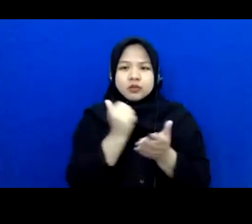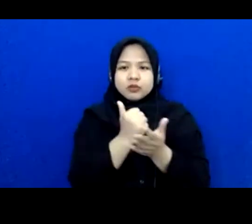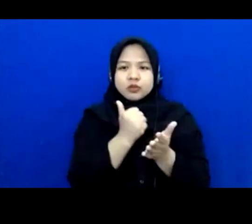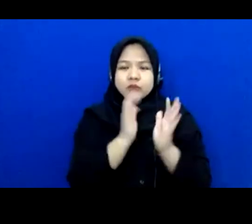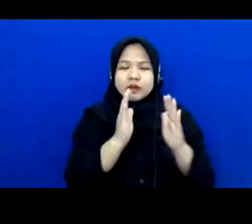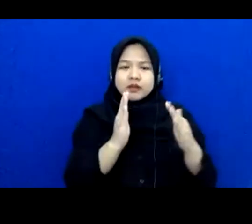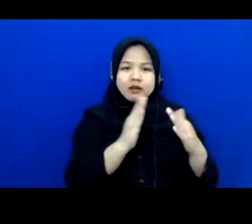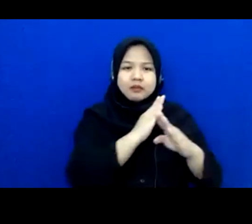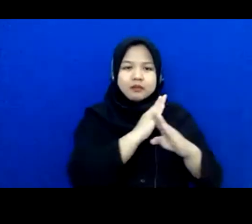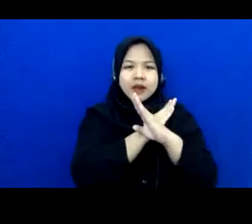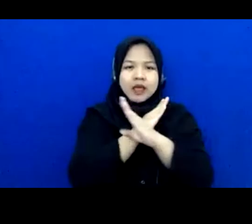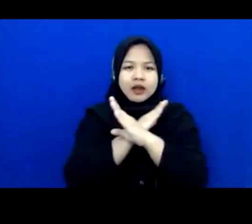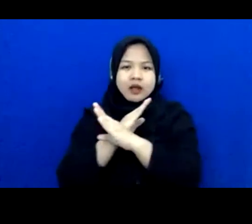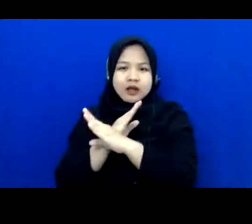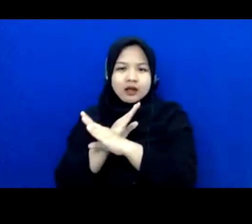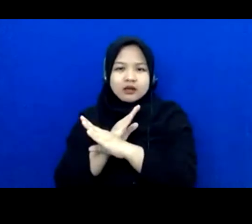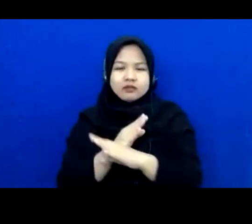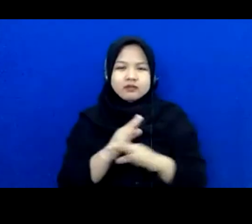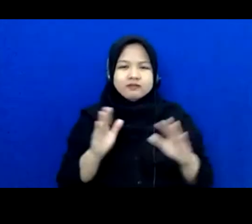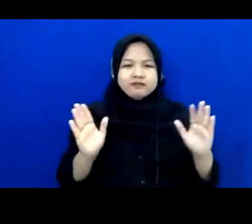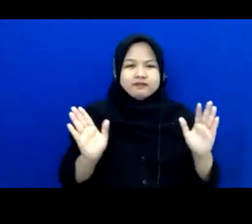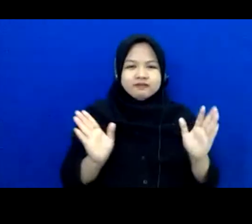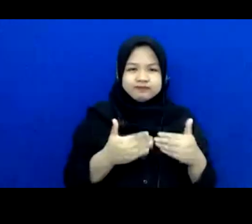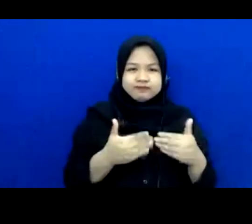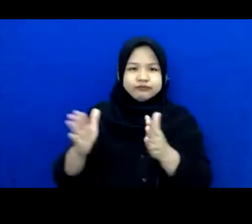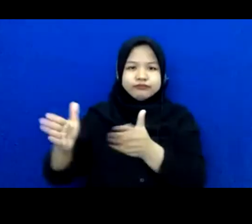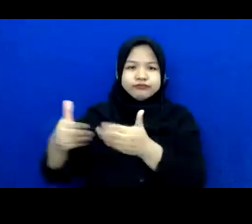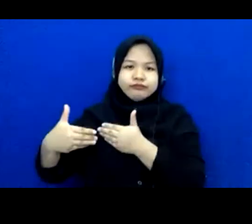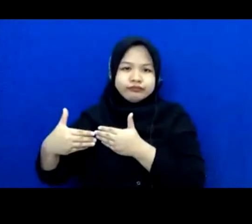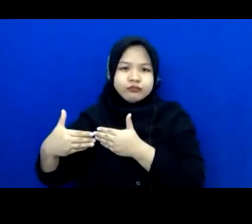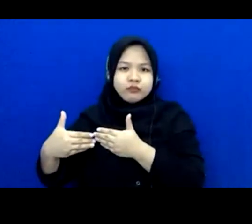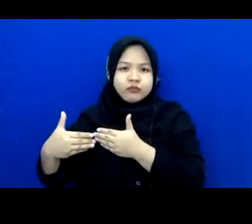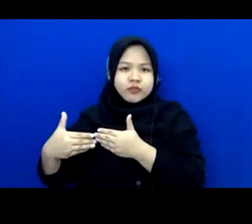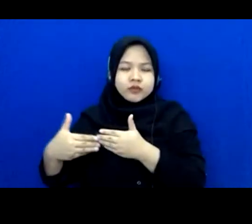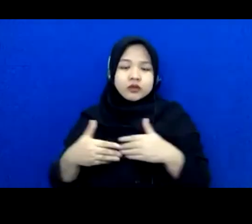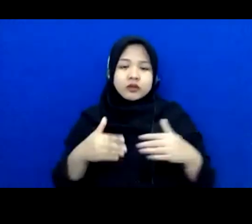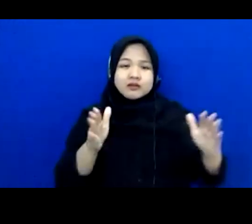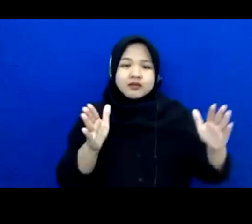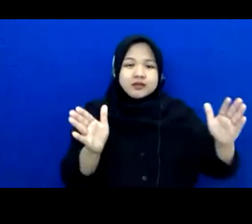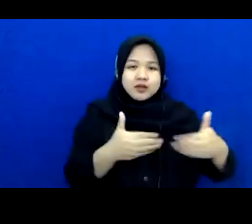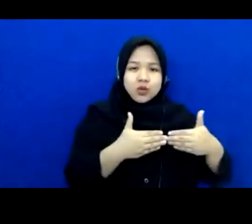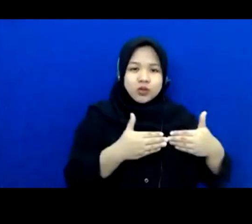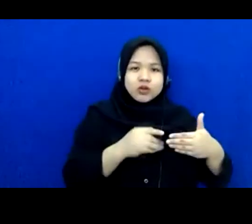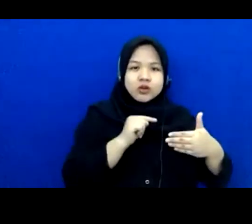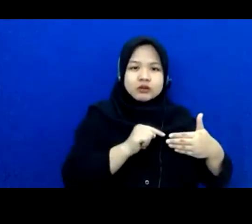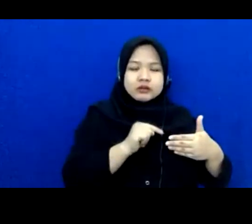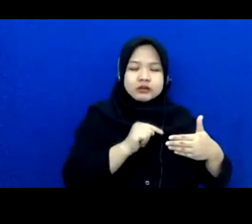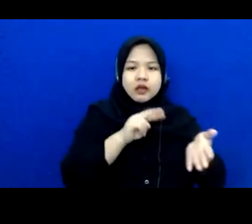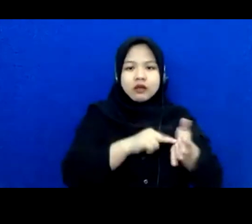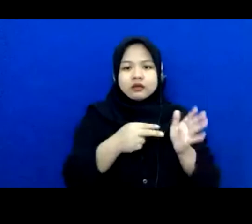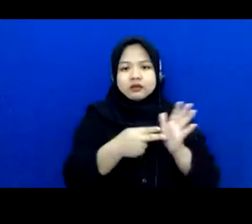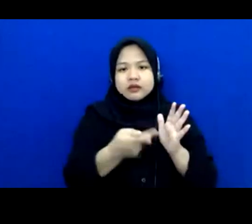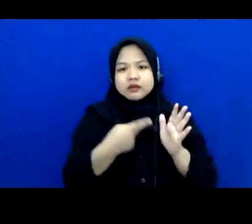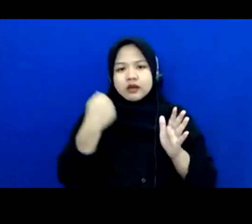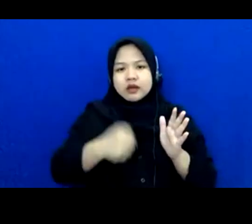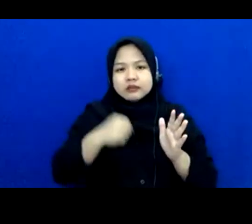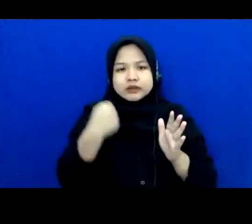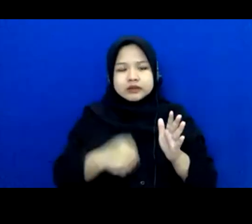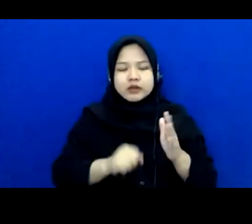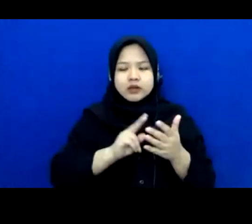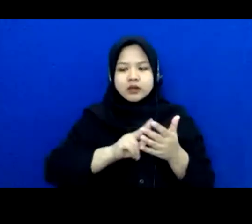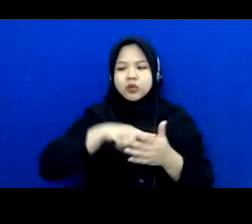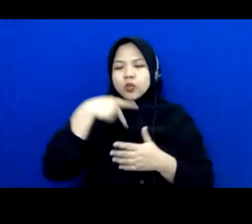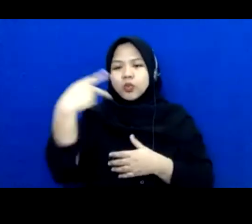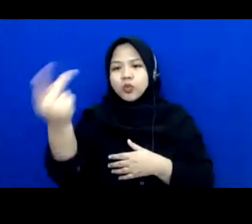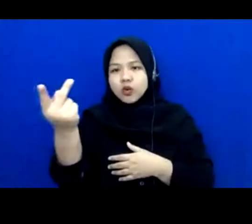is hard lockdown. And hard lockdown meant that we couldn't do much outreach